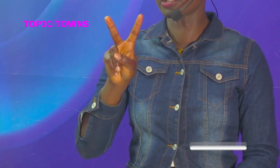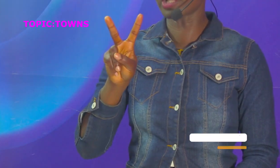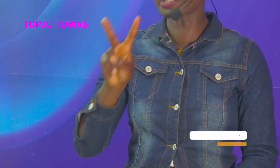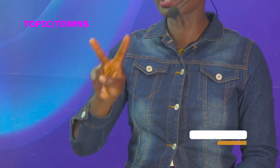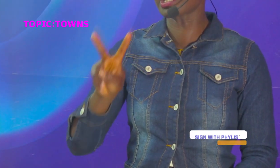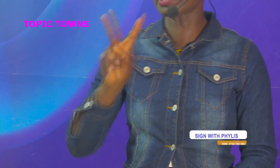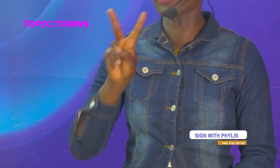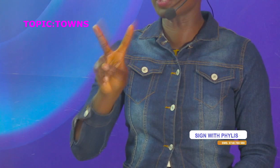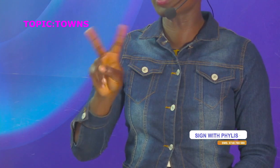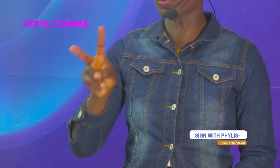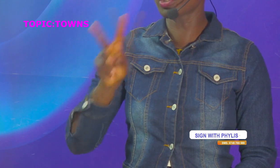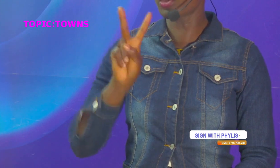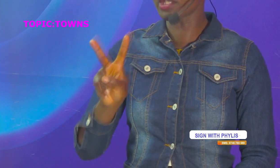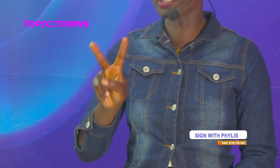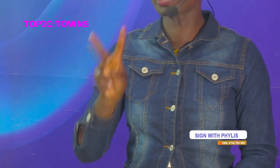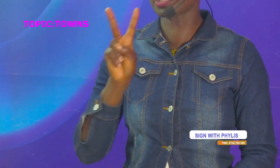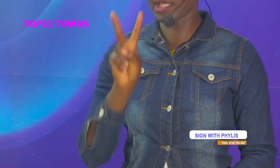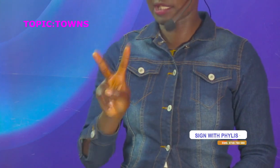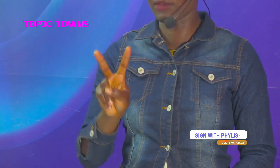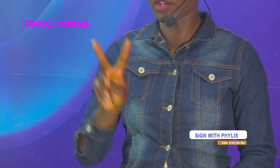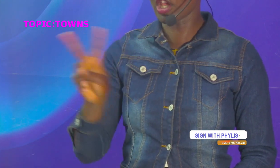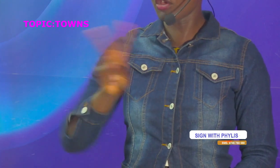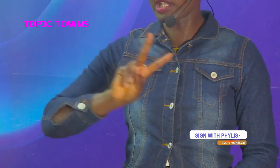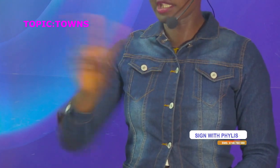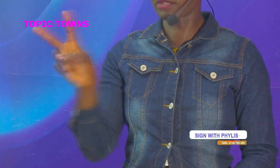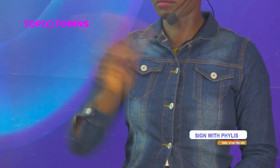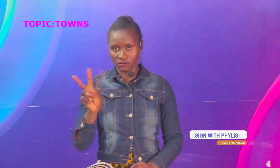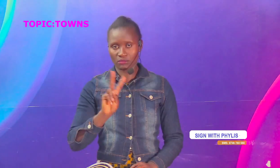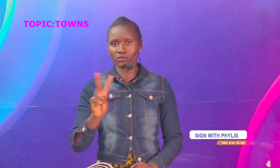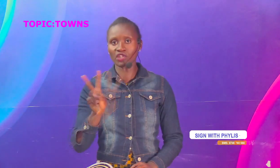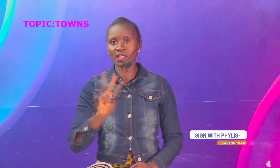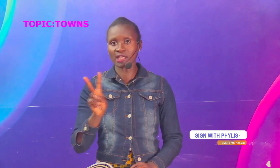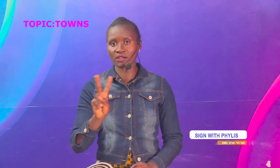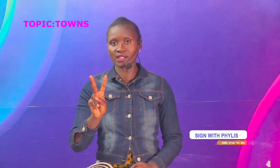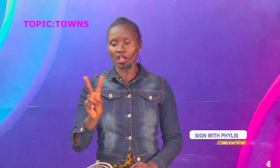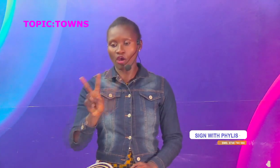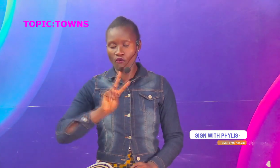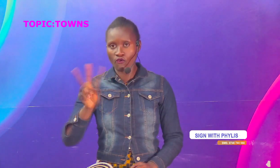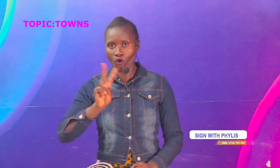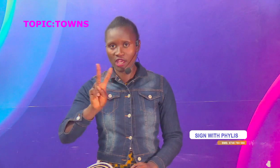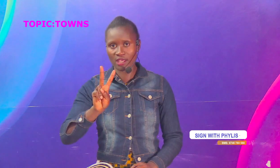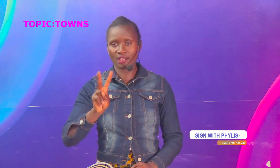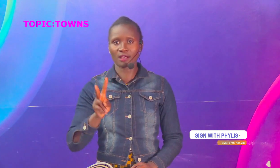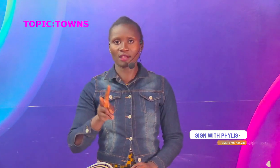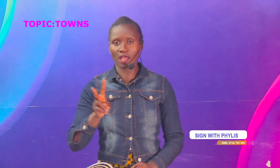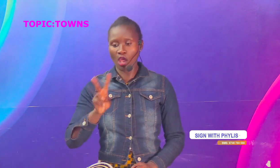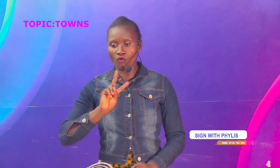the letter V. So using that letter V, you are just pushing sideways. Voi.